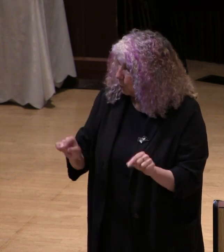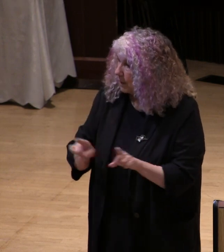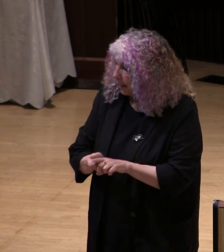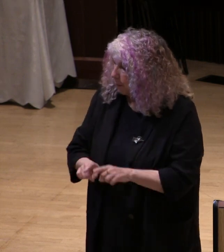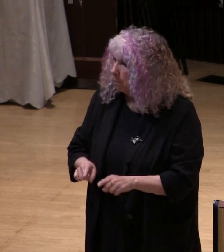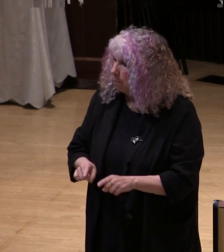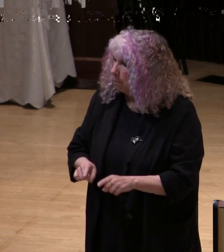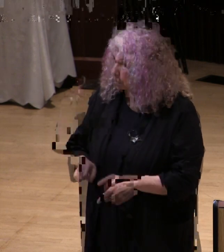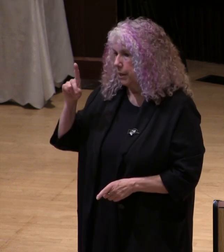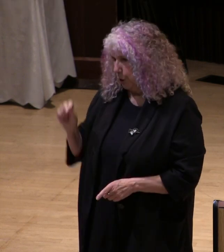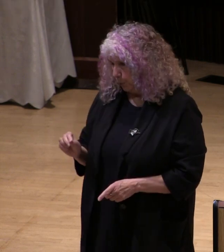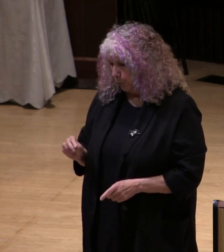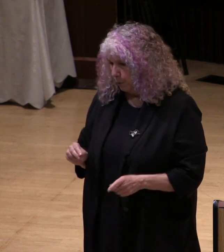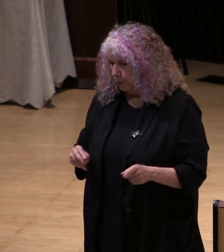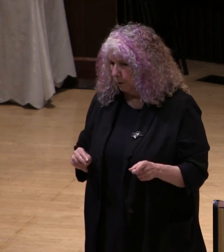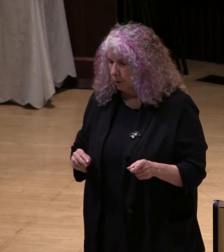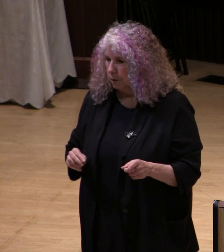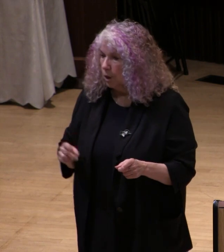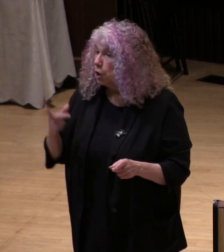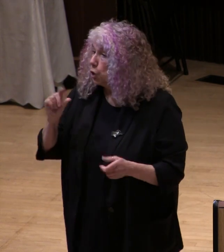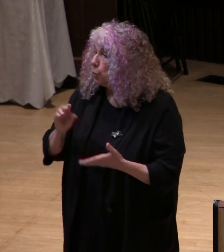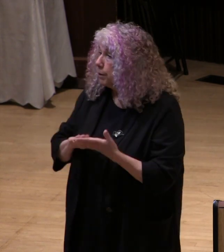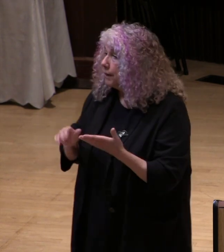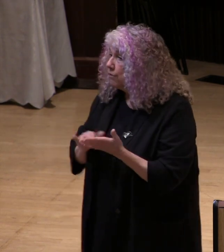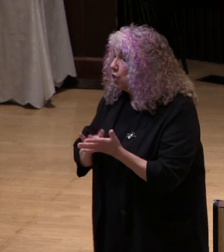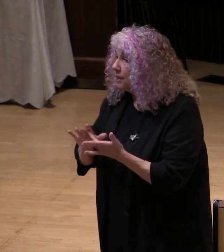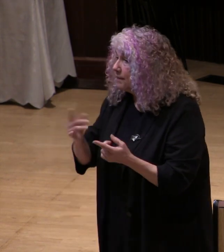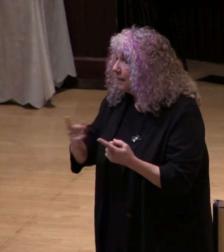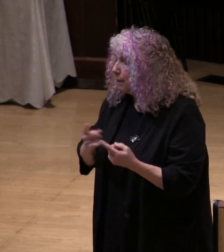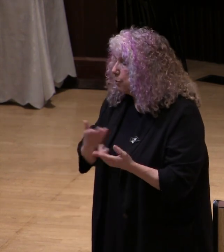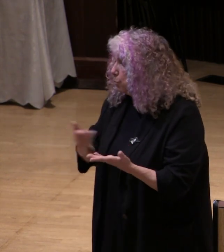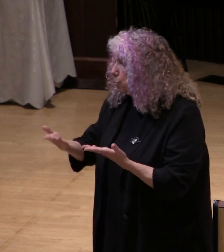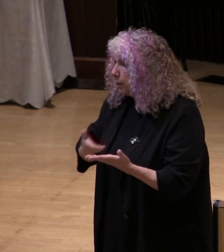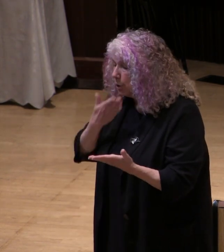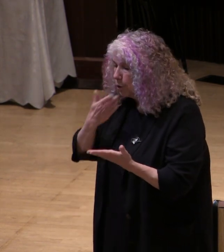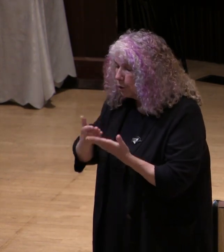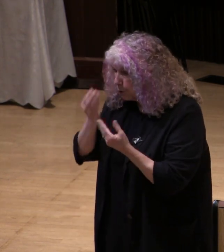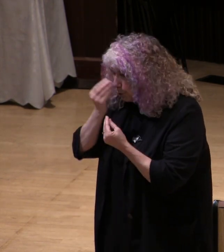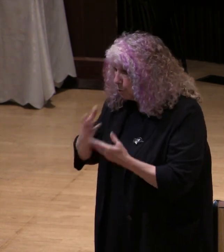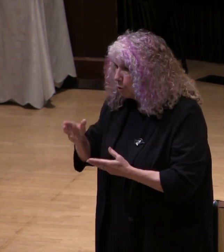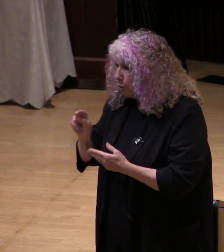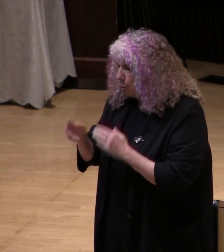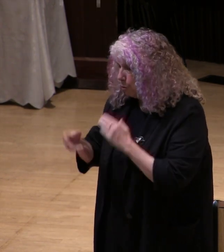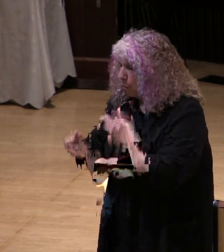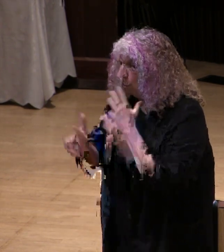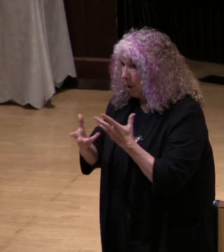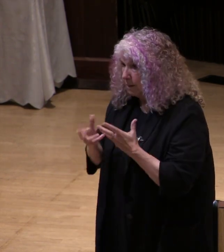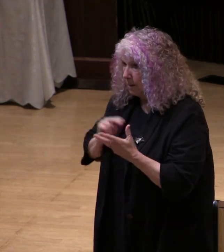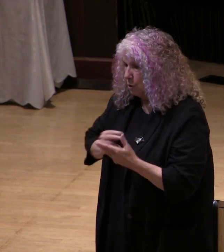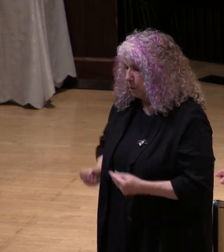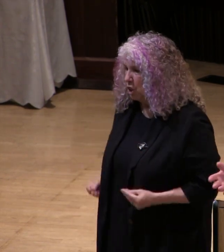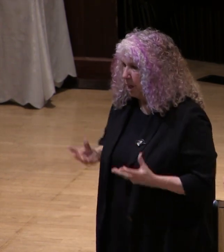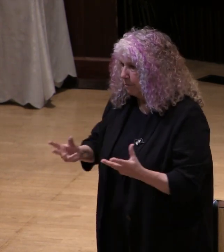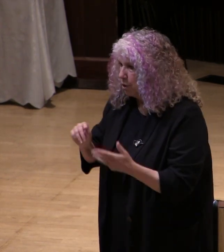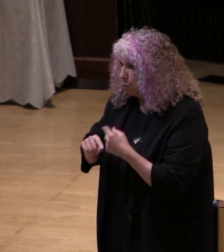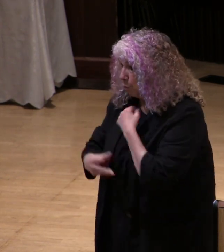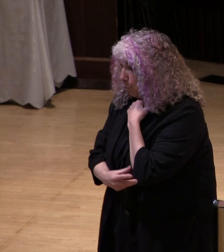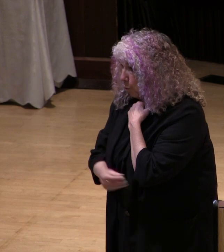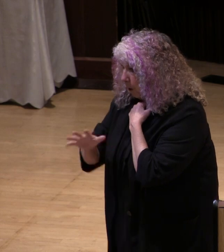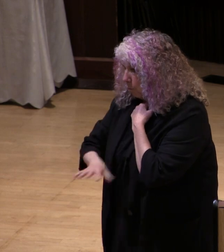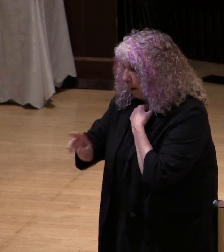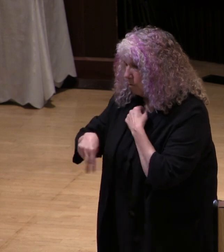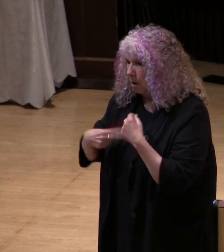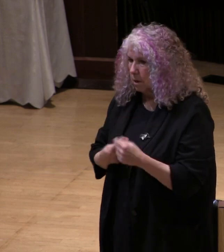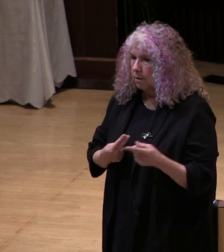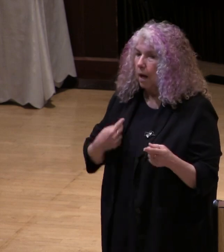one another? Do you believe that Jesus came to bring good news to the poor and wants us to be generous with the poor around